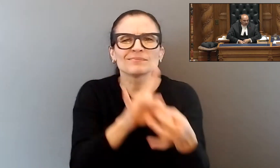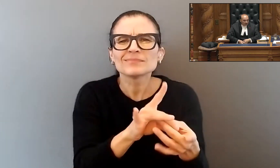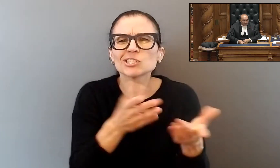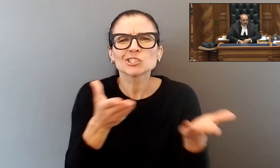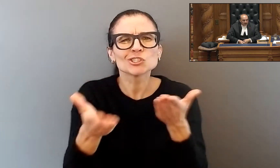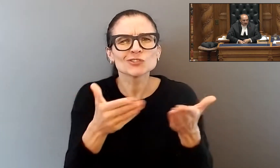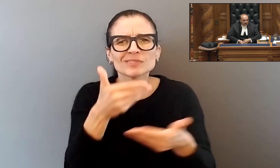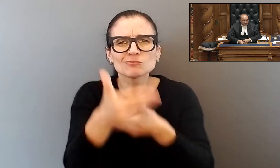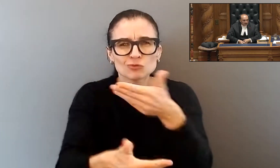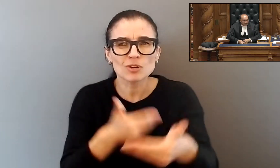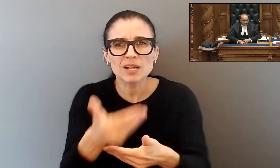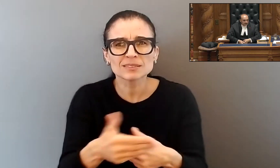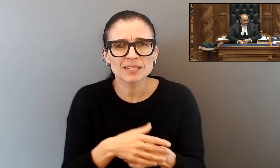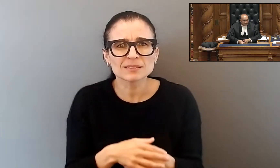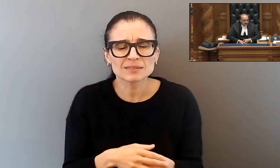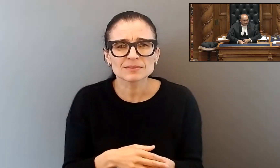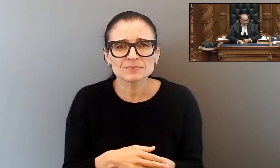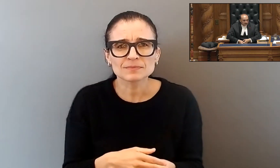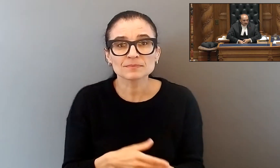Member for Boundary Smil Kameen.